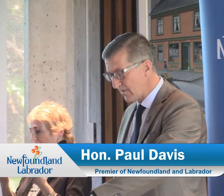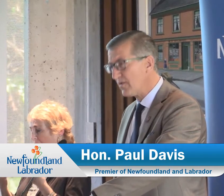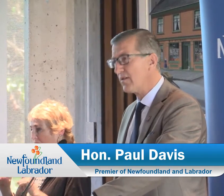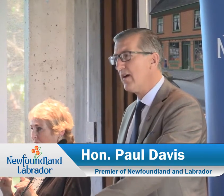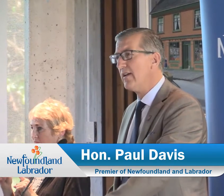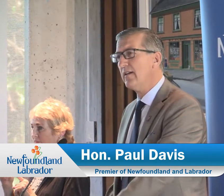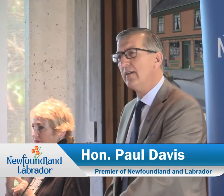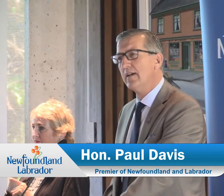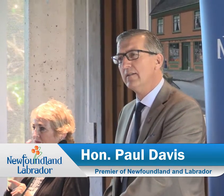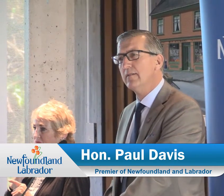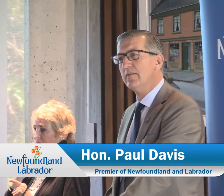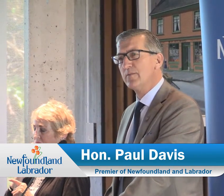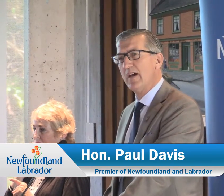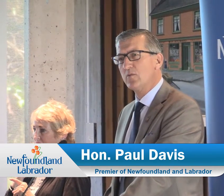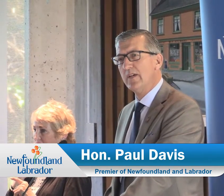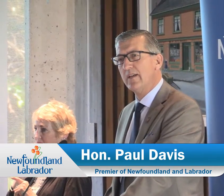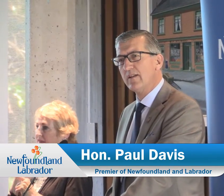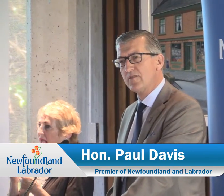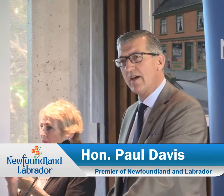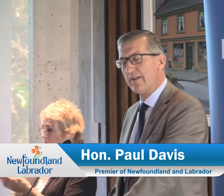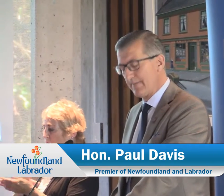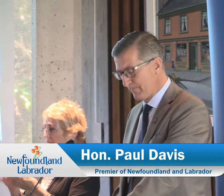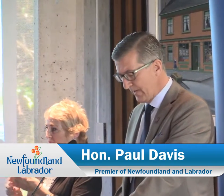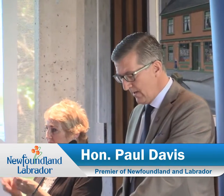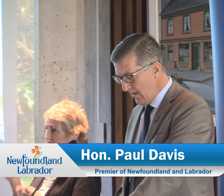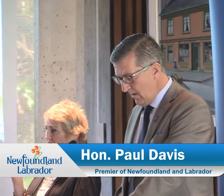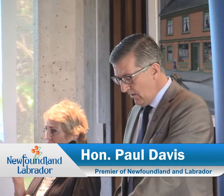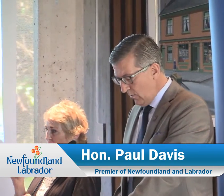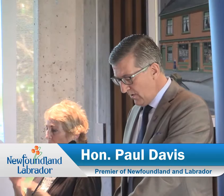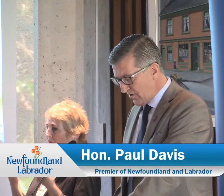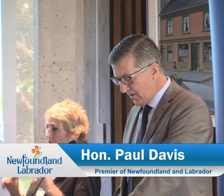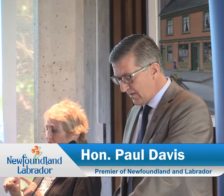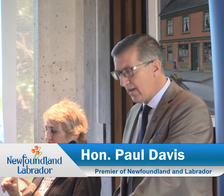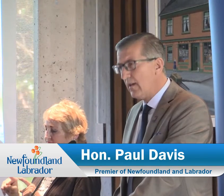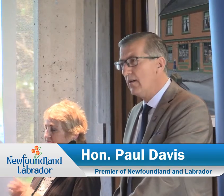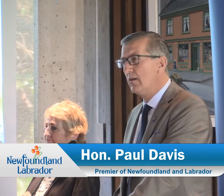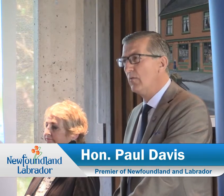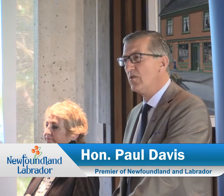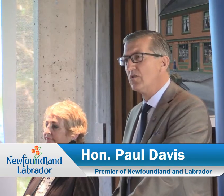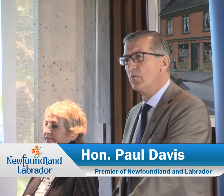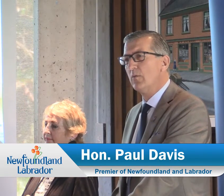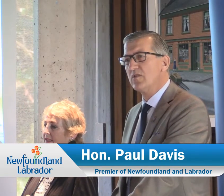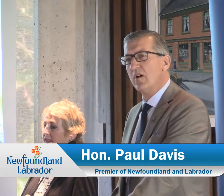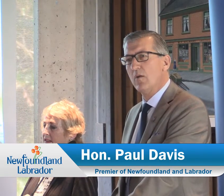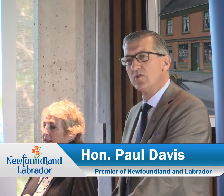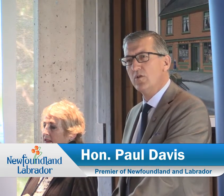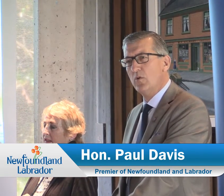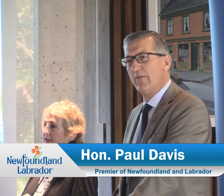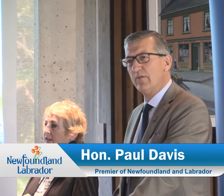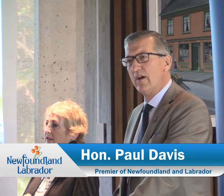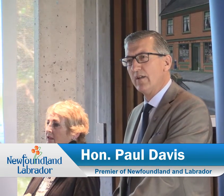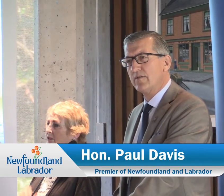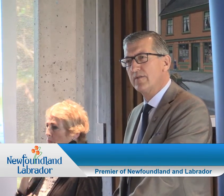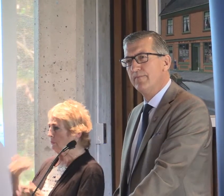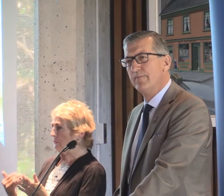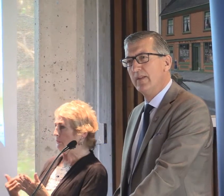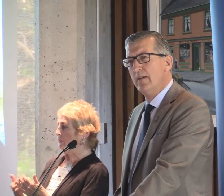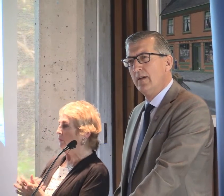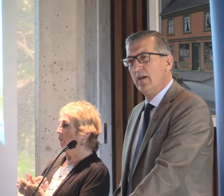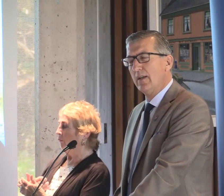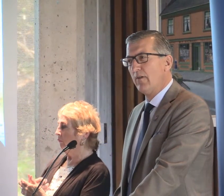in our society in this past weekend on Saturday, which is what we saw was a new level of